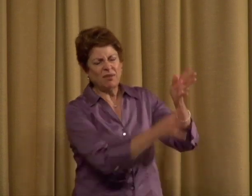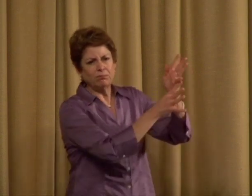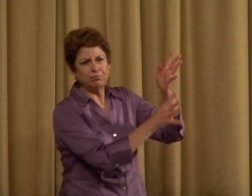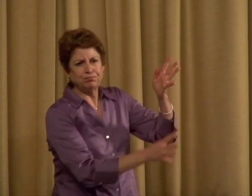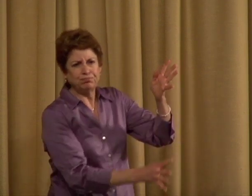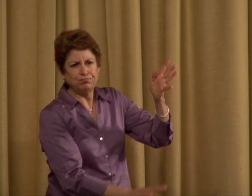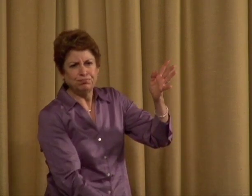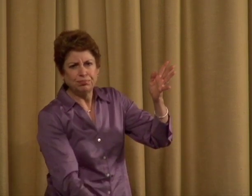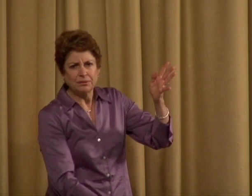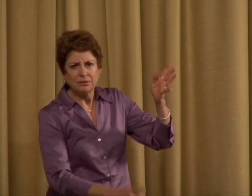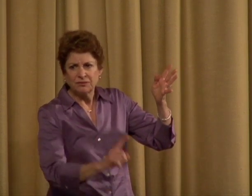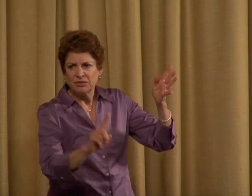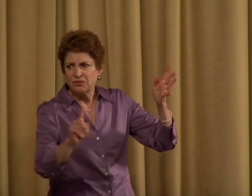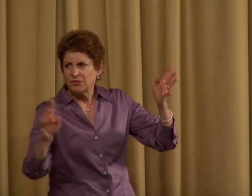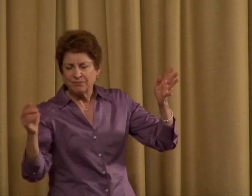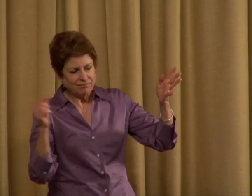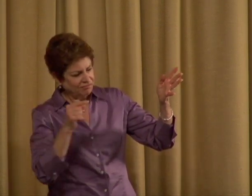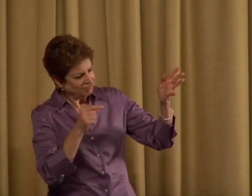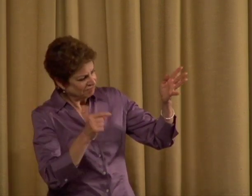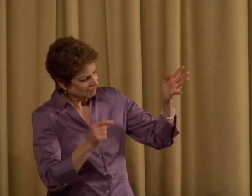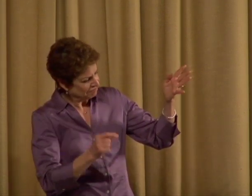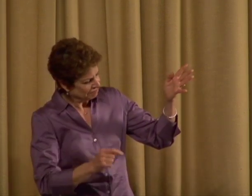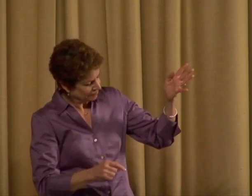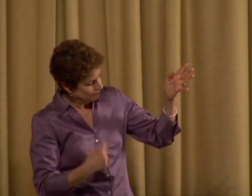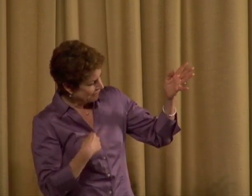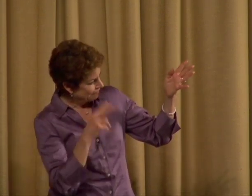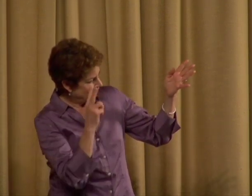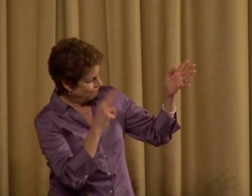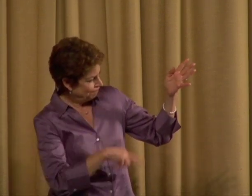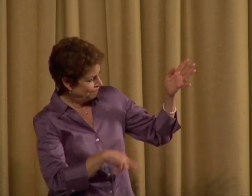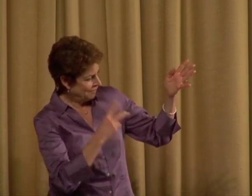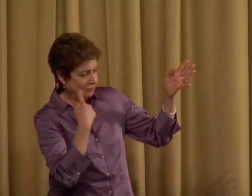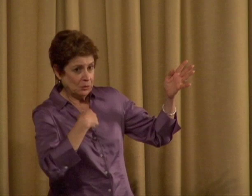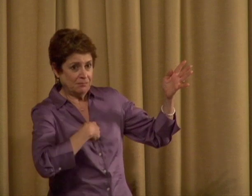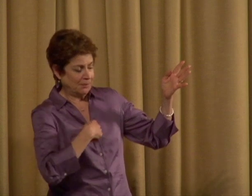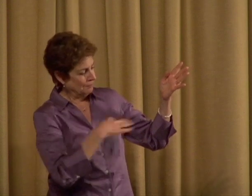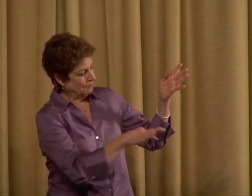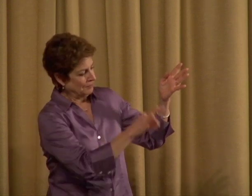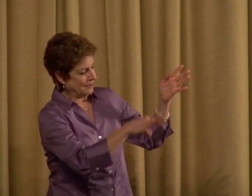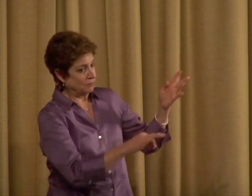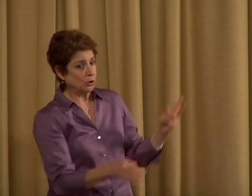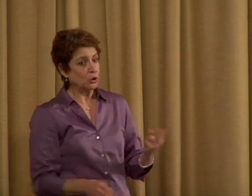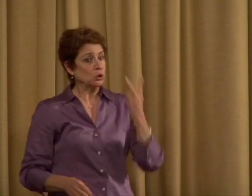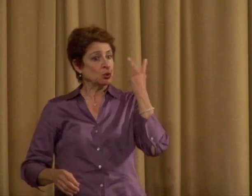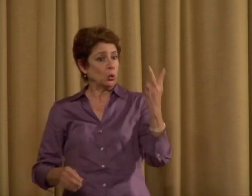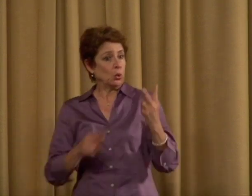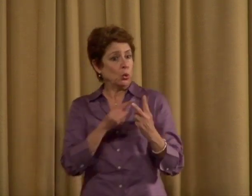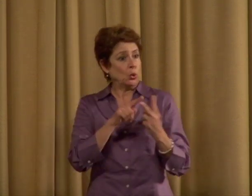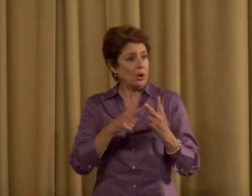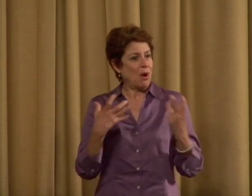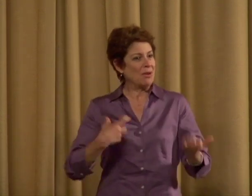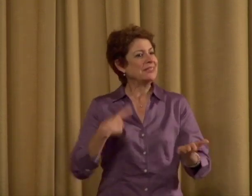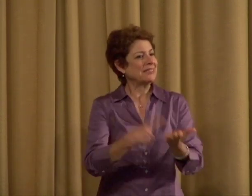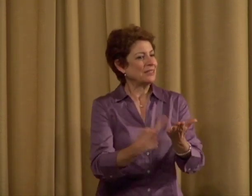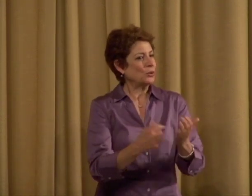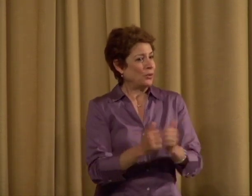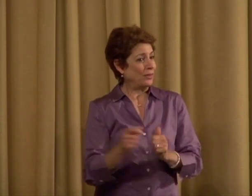artist expression, there's many facets to it. For me, I've